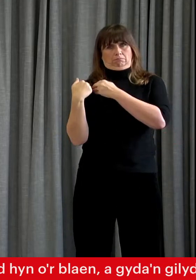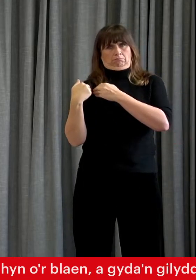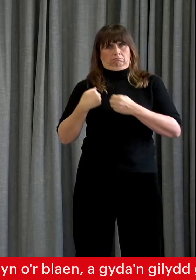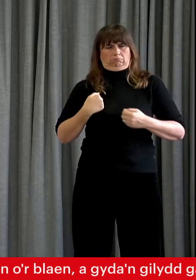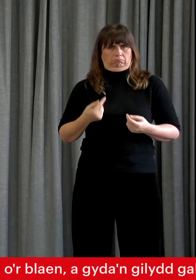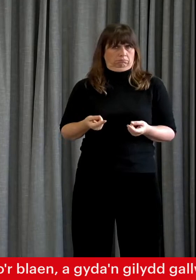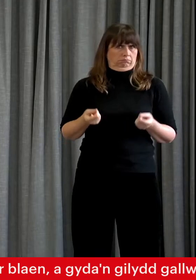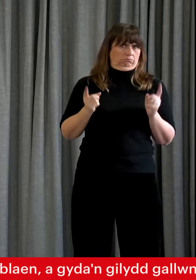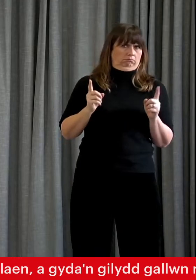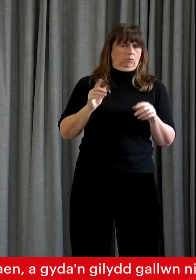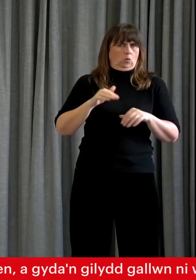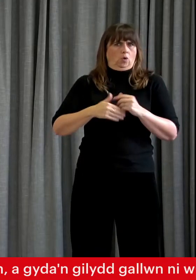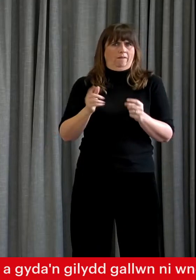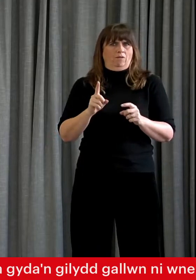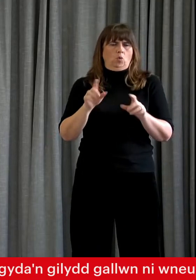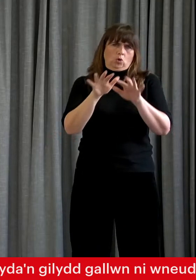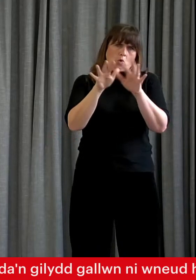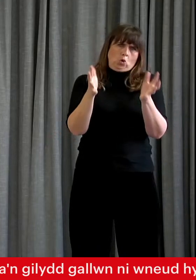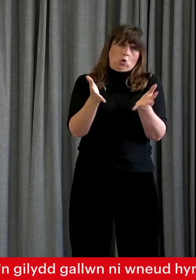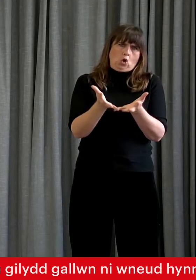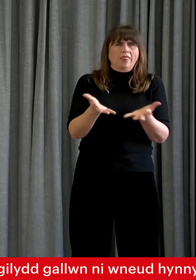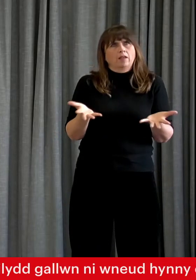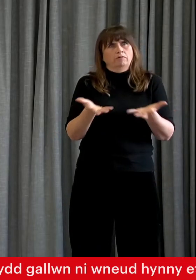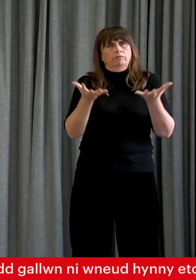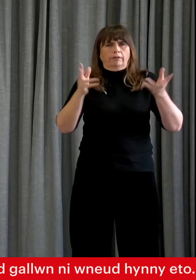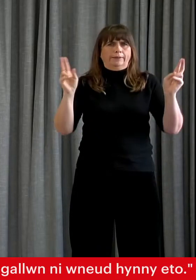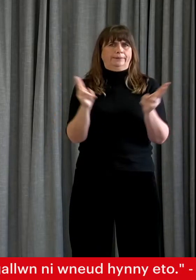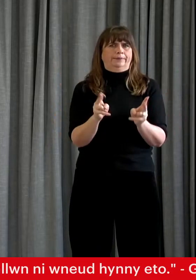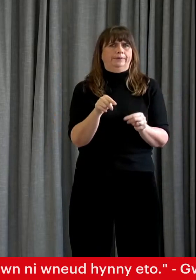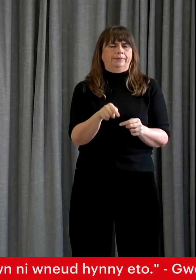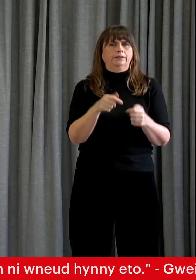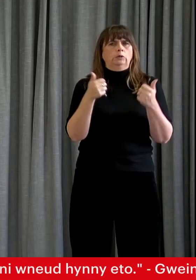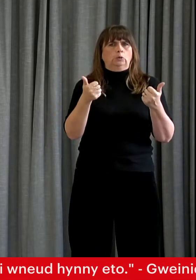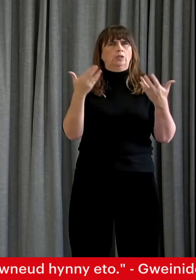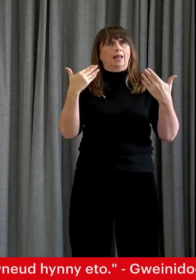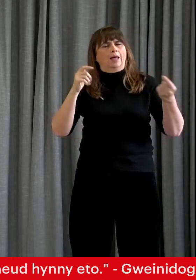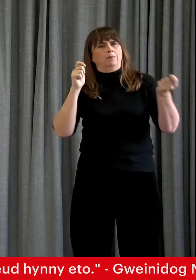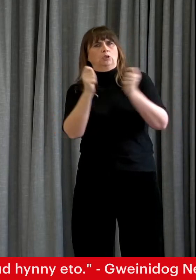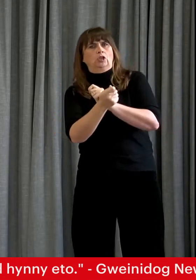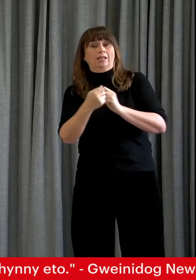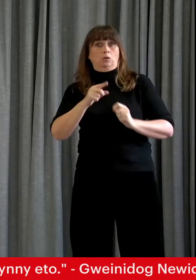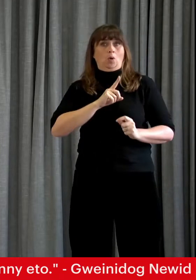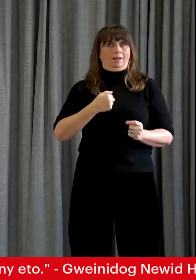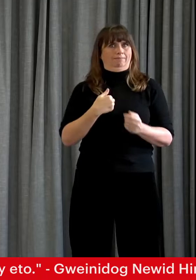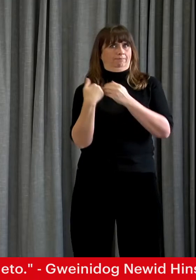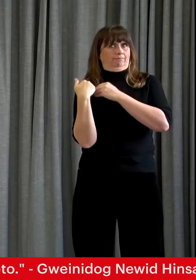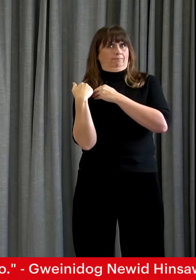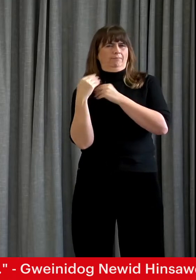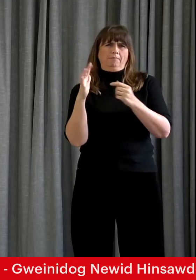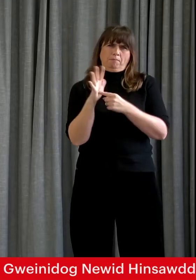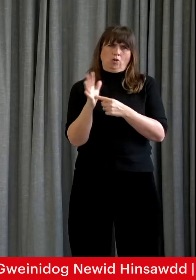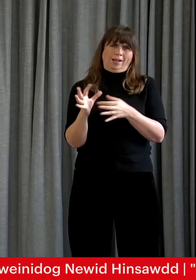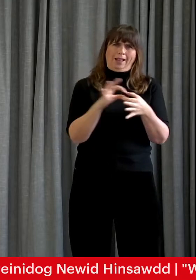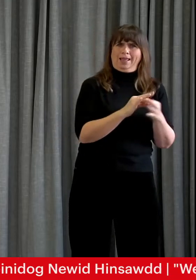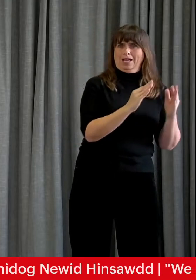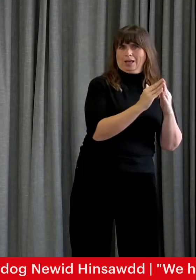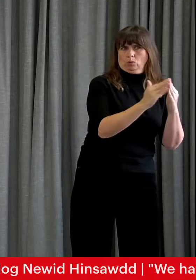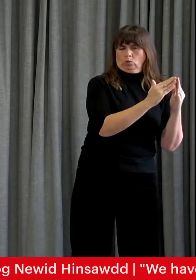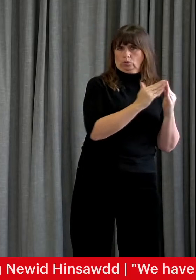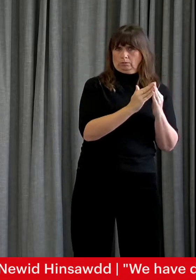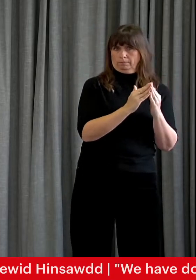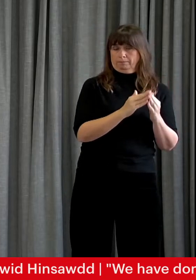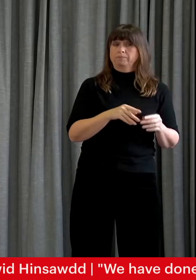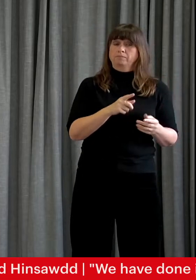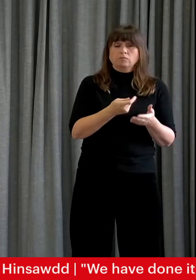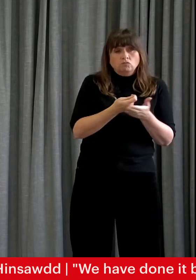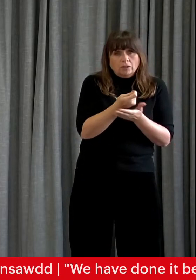as no surprise that I have made decarbonisation of our social housing stock a central theme for this new standard. Through our work on social homes,